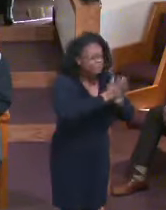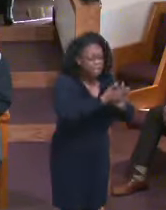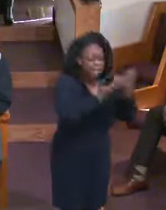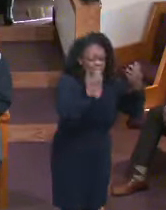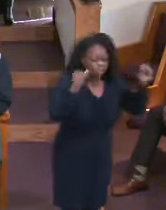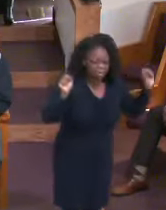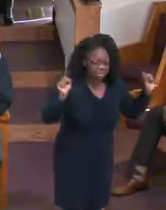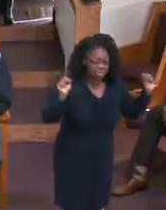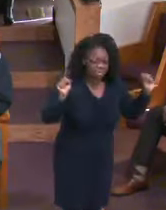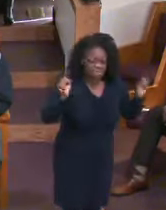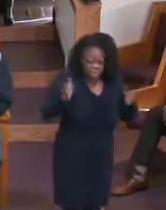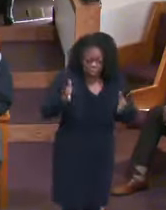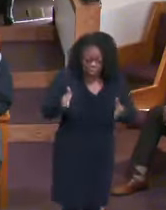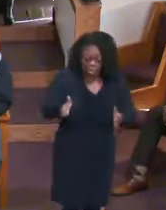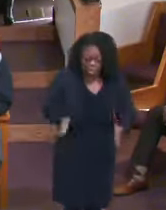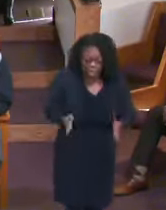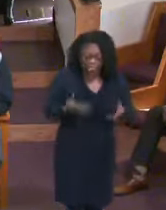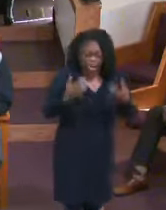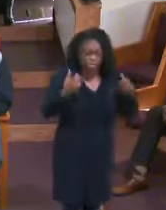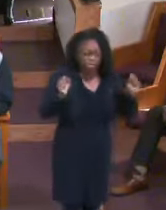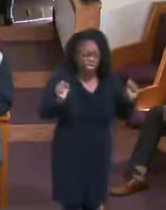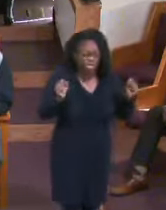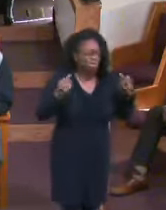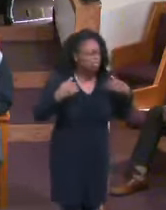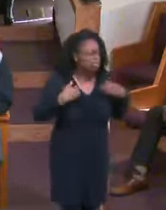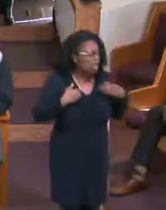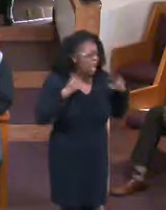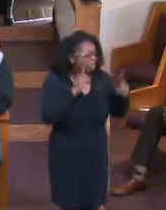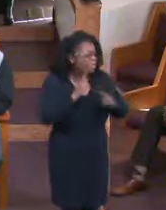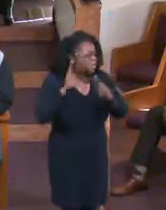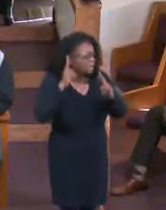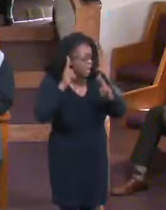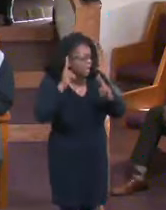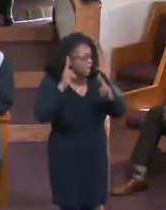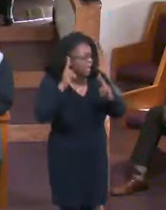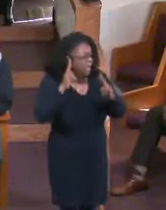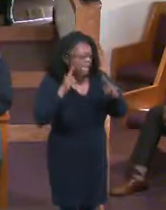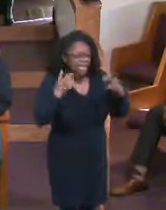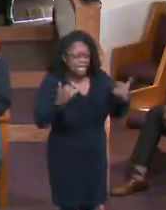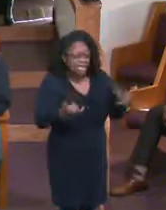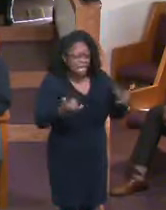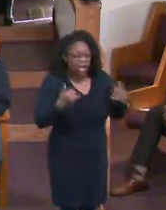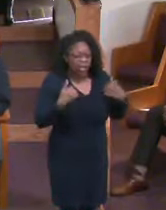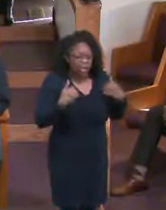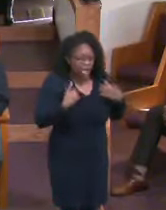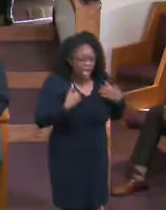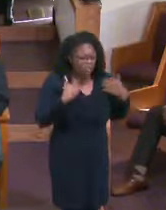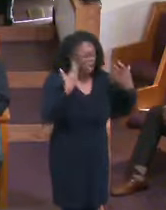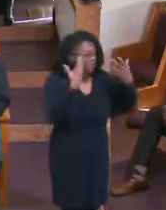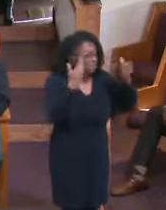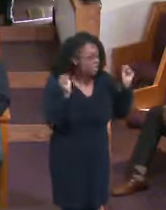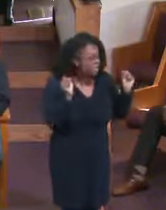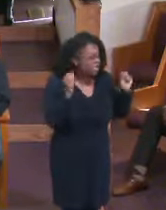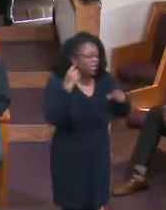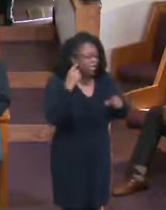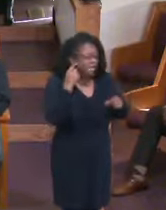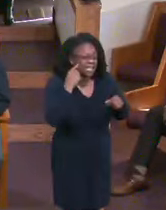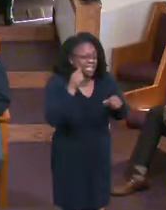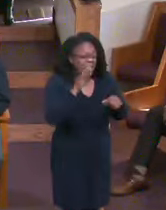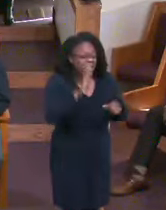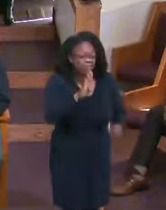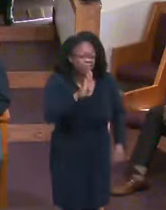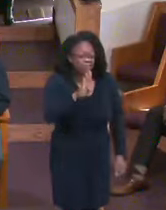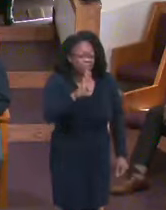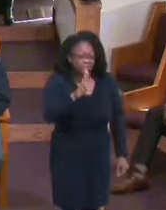and now we have a president who believes he's Burger King and will have everything his way, and therefore rules and regulations don't apply